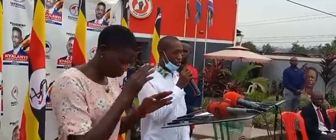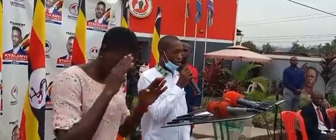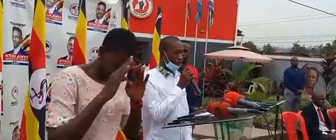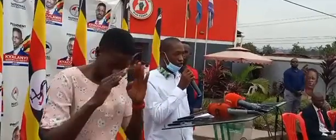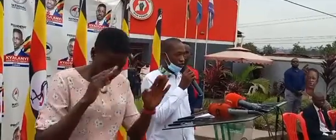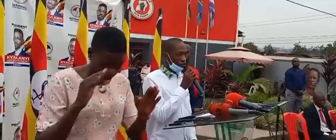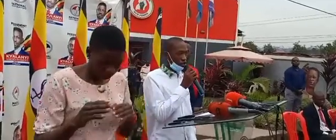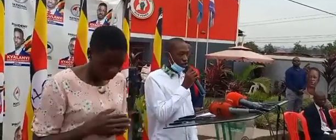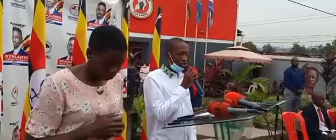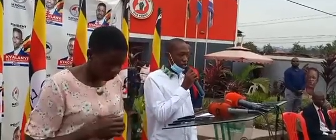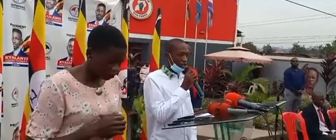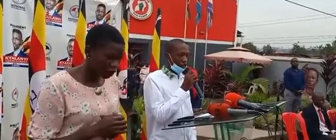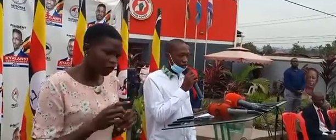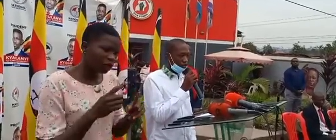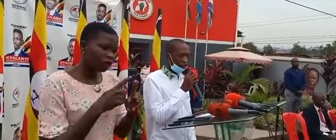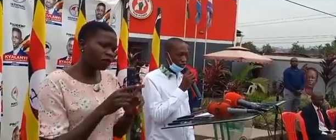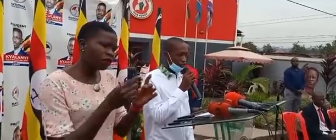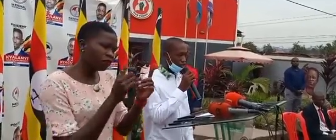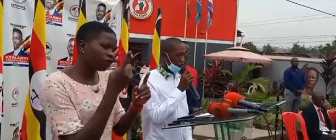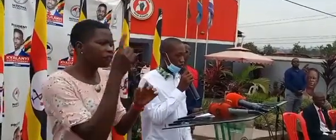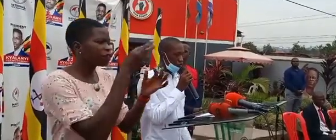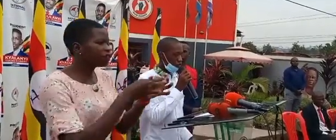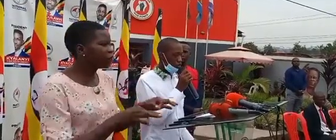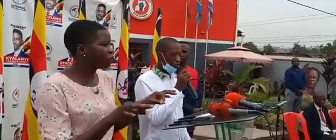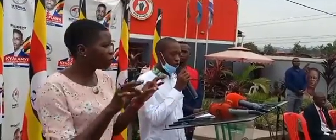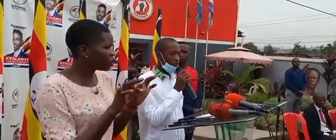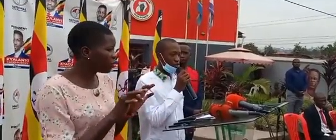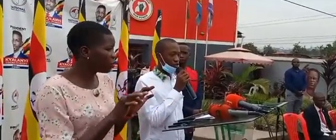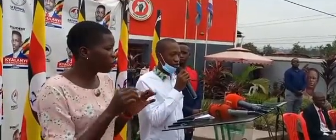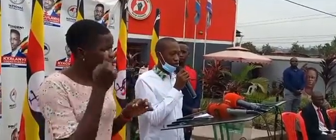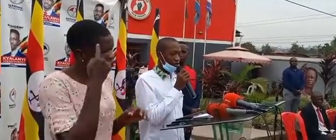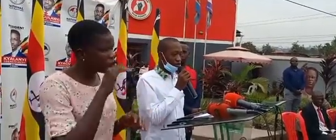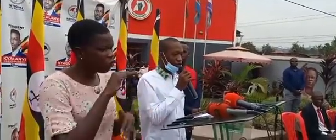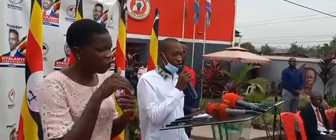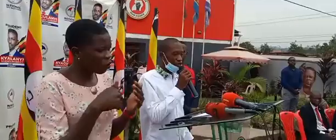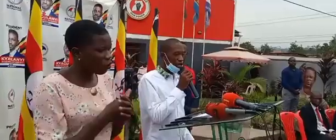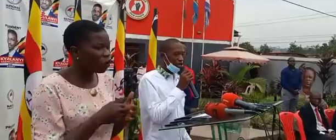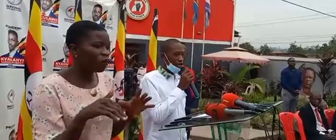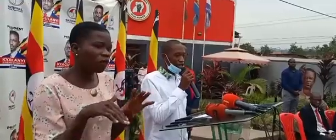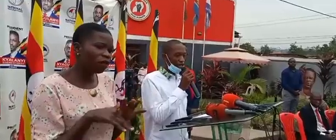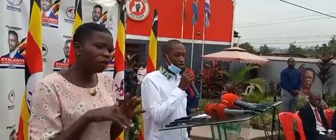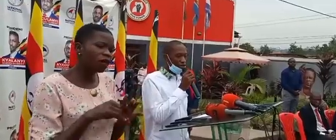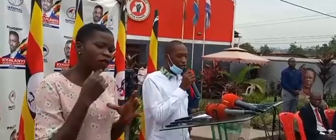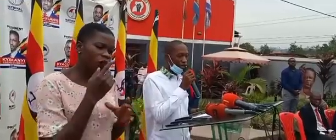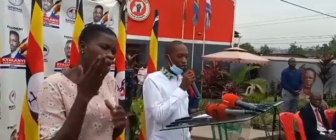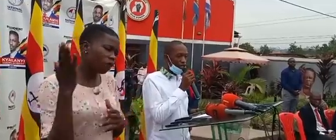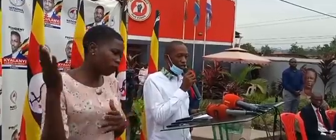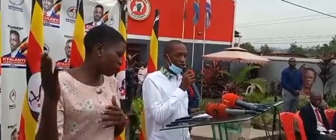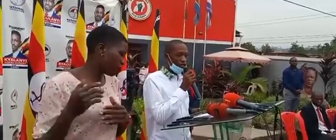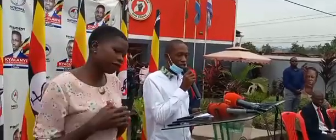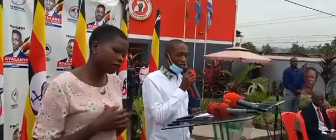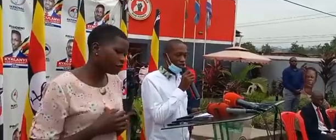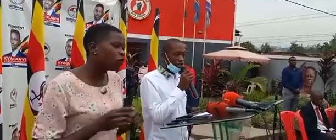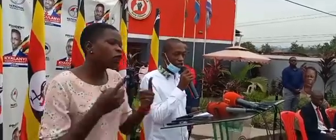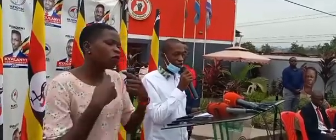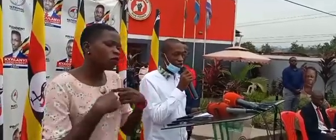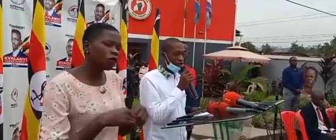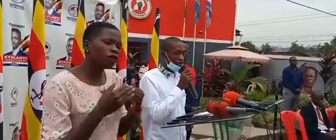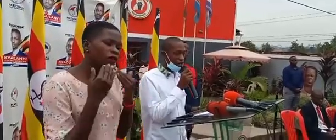nga okusookera ddala kulwa bannaffe tusiima engeri bannayuganda gye babaddewo